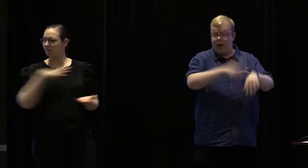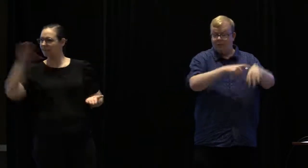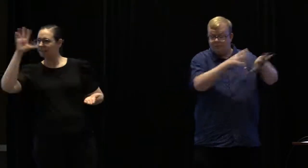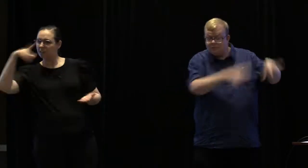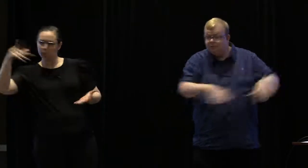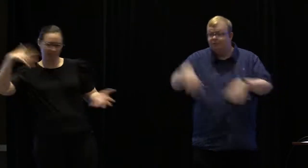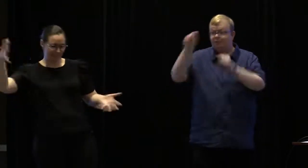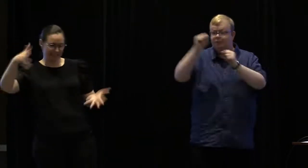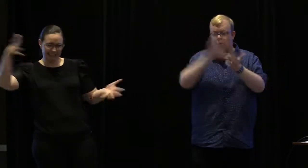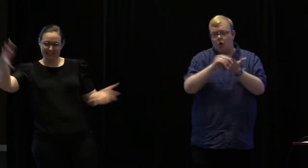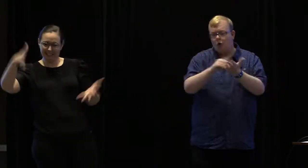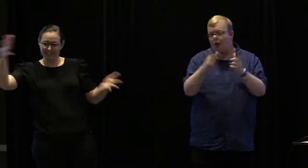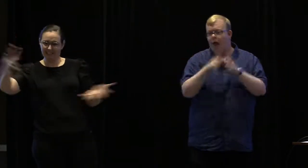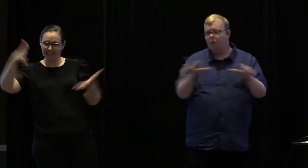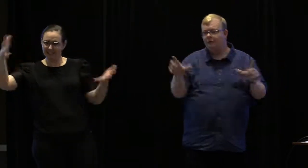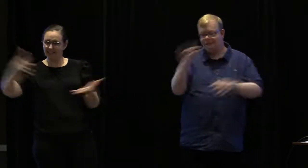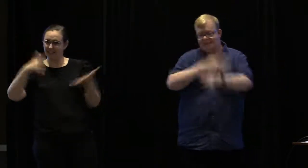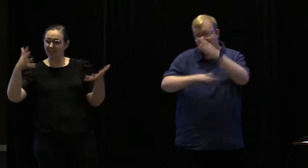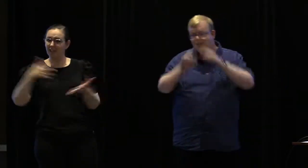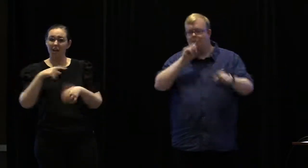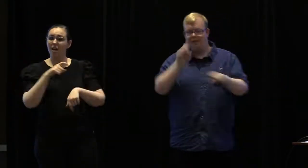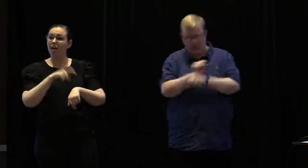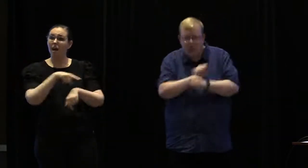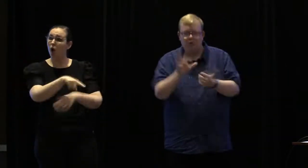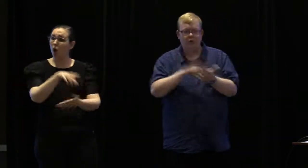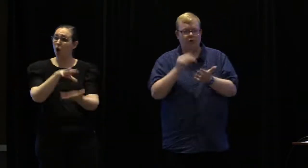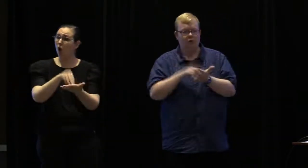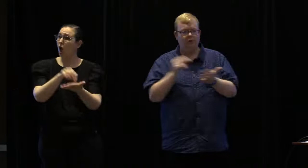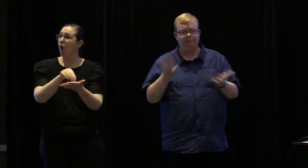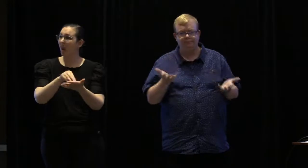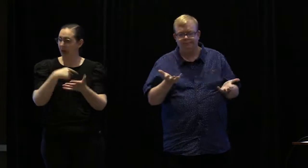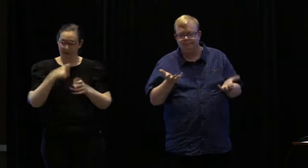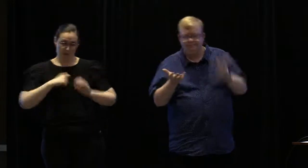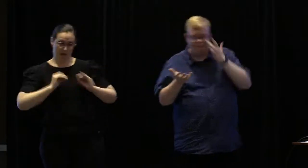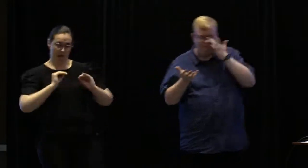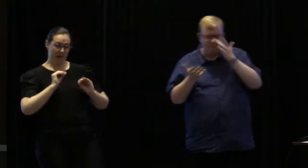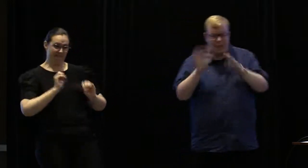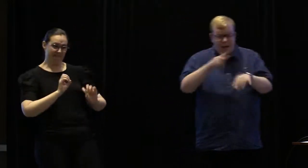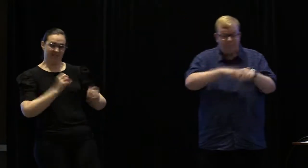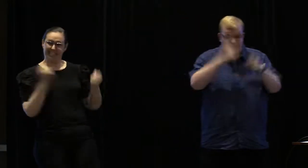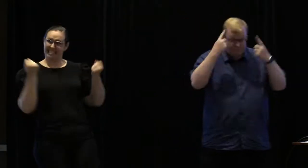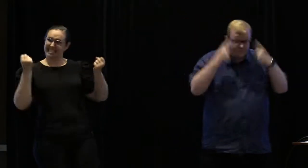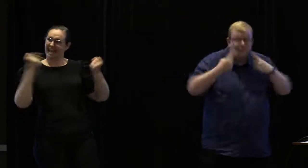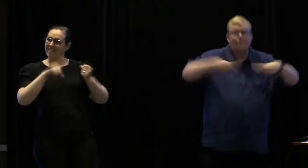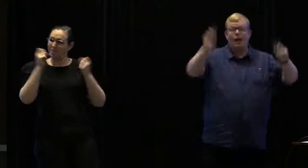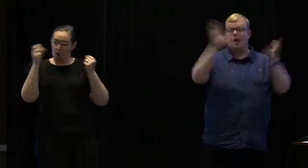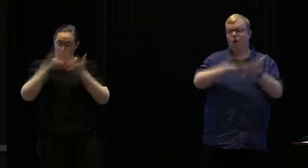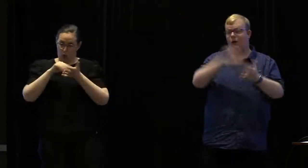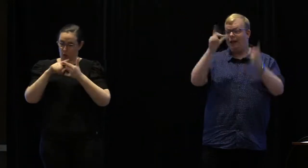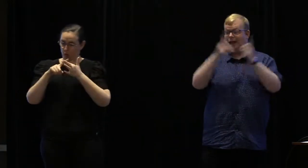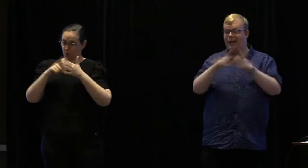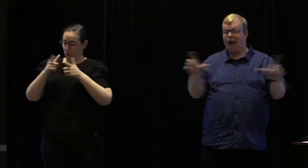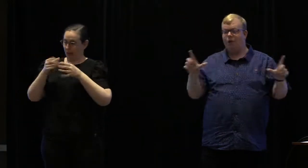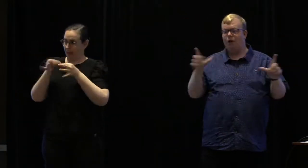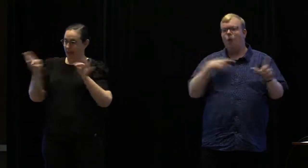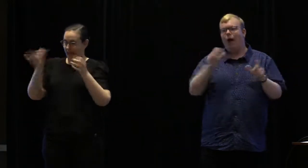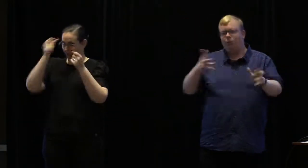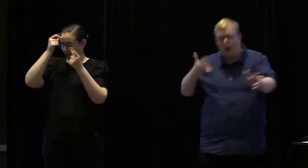them caught up. But most of their time is taken up in learning the language instead of learning content.